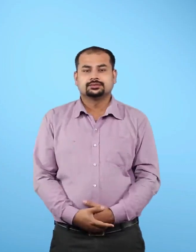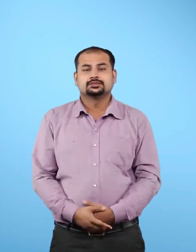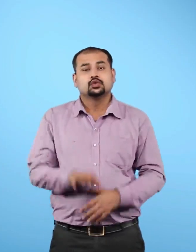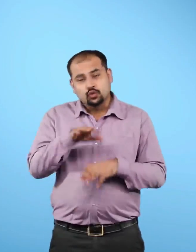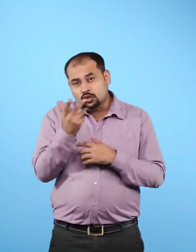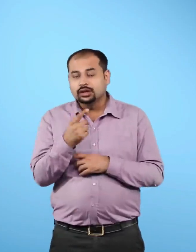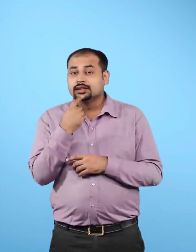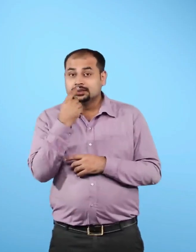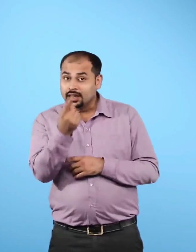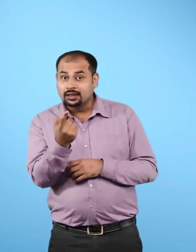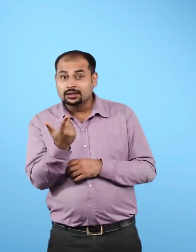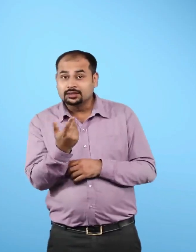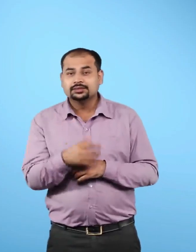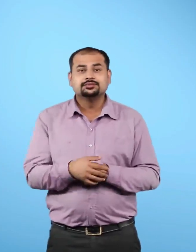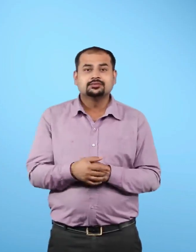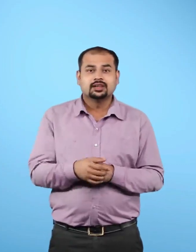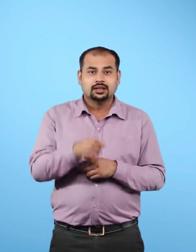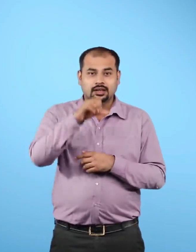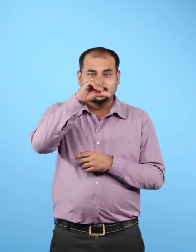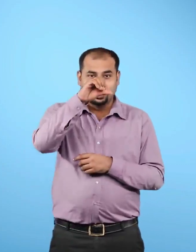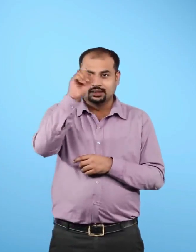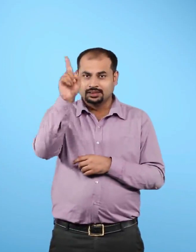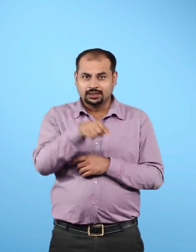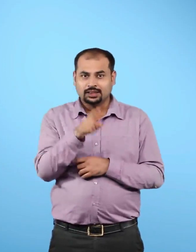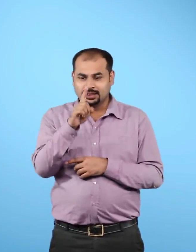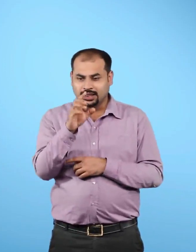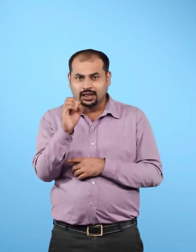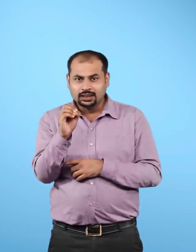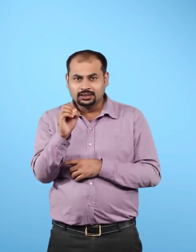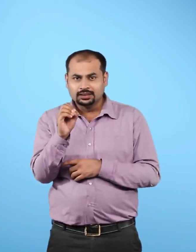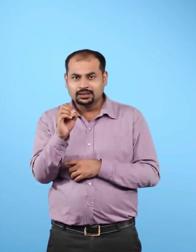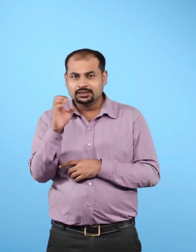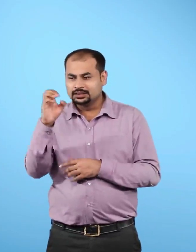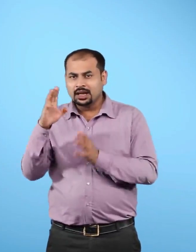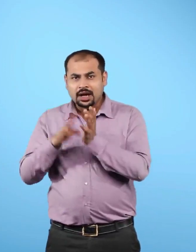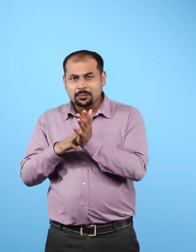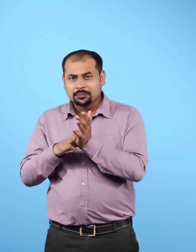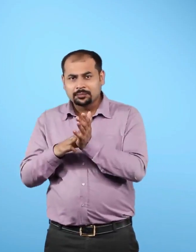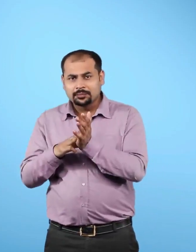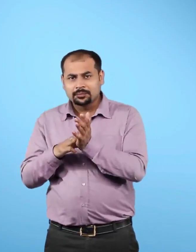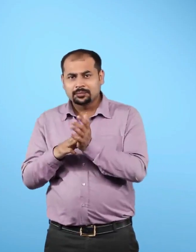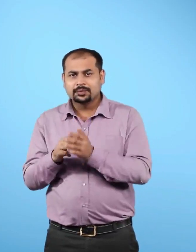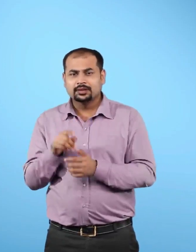We can also say this is 9/10 of a centimeter,